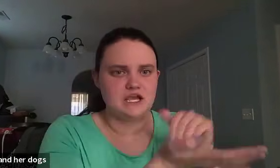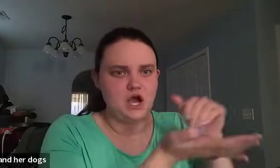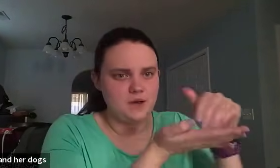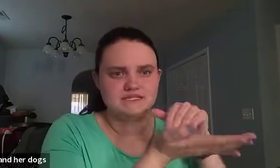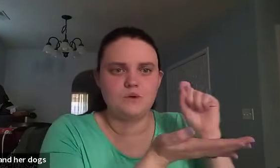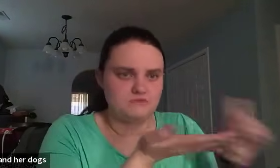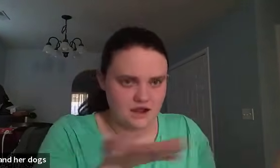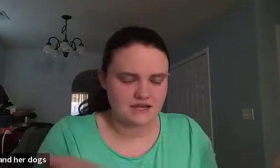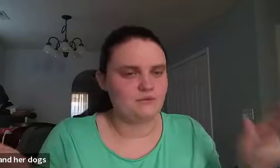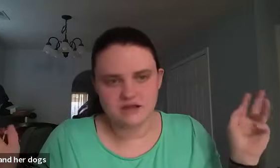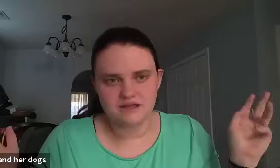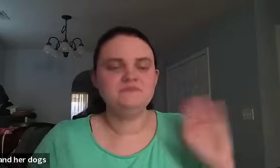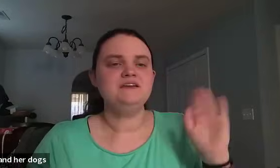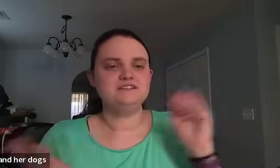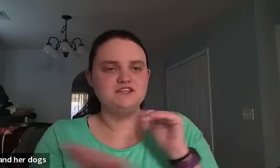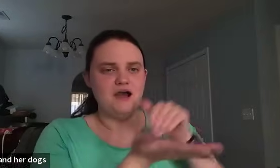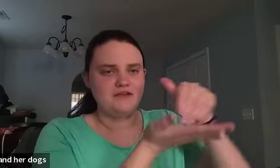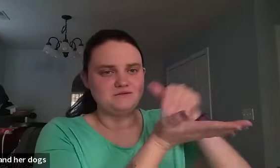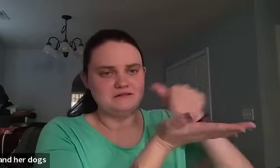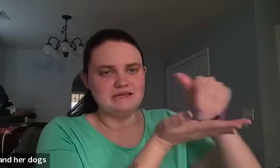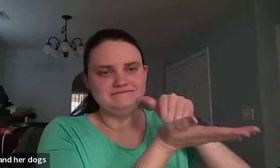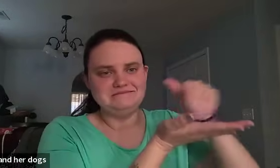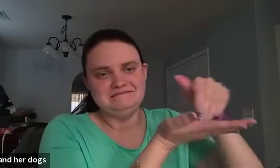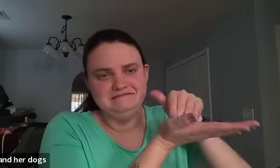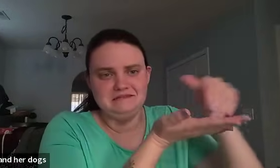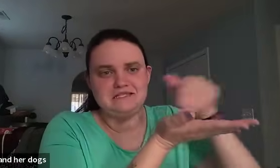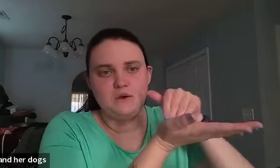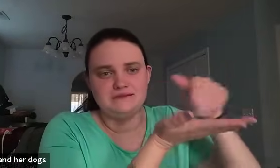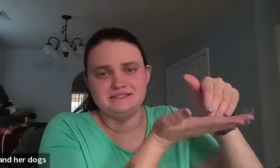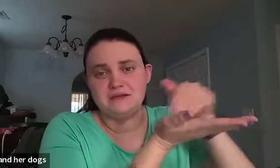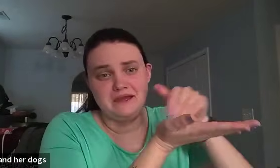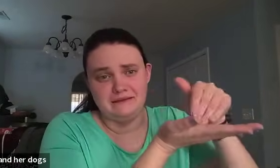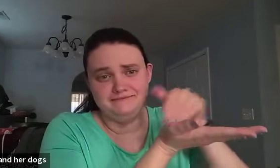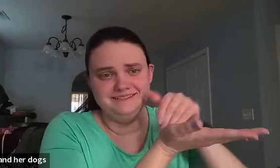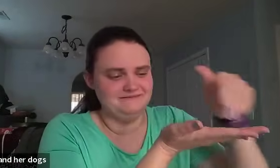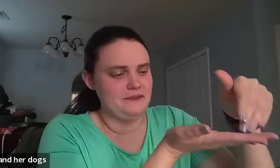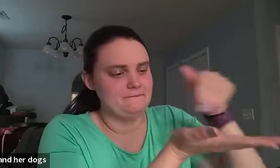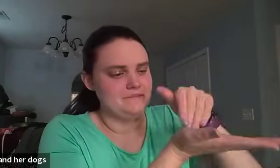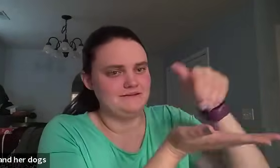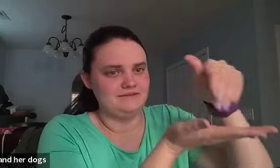saying commas, how we write it. What? So that's why I was like, that's how it stuck in my head.